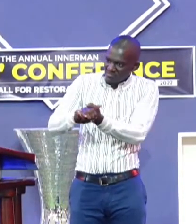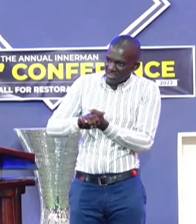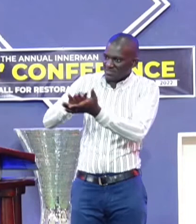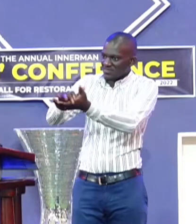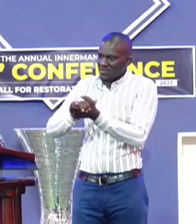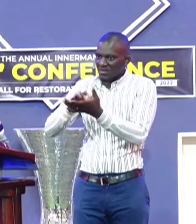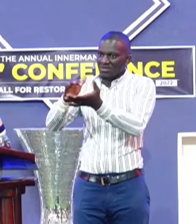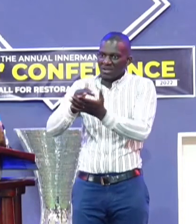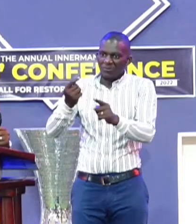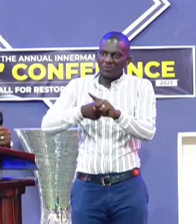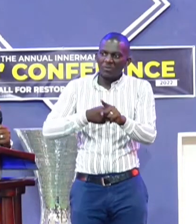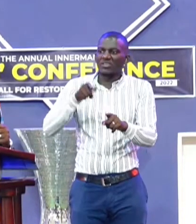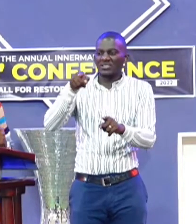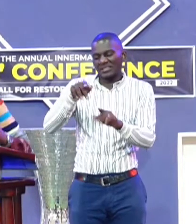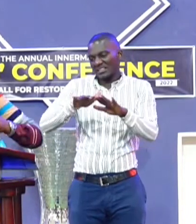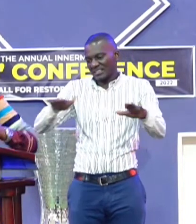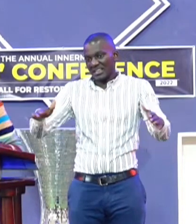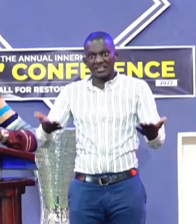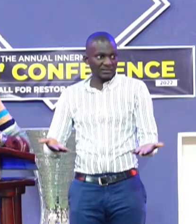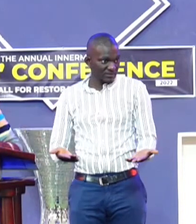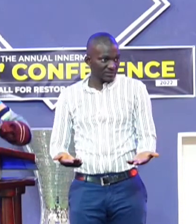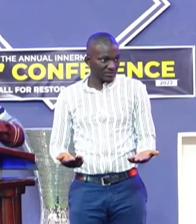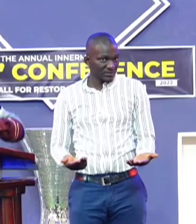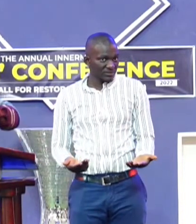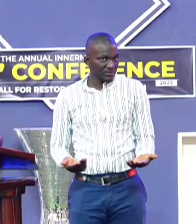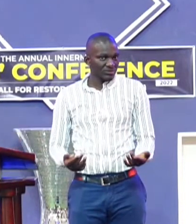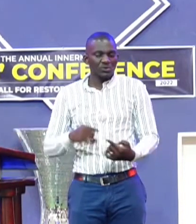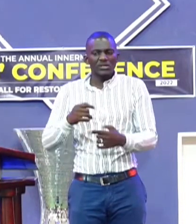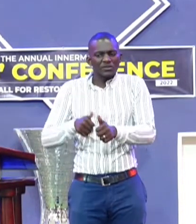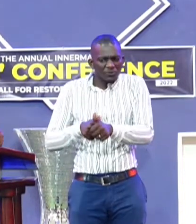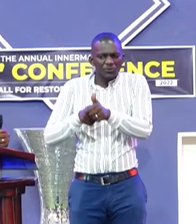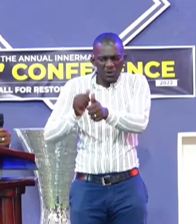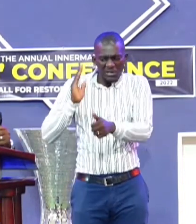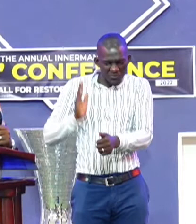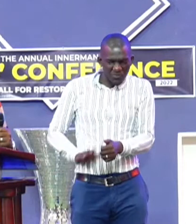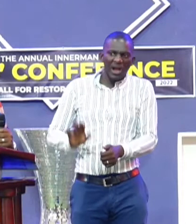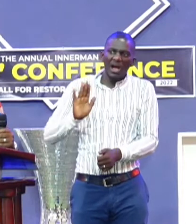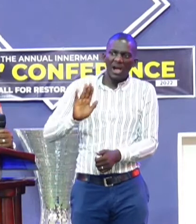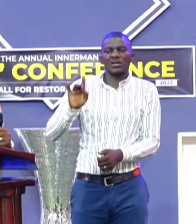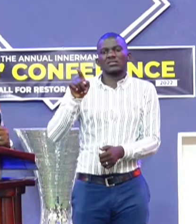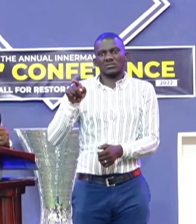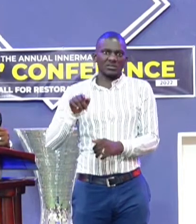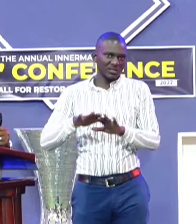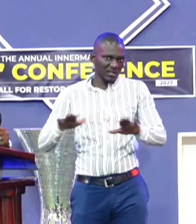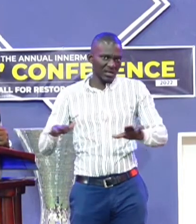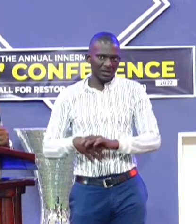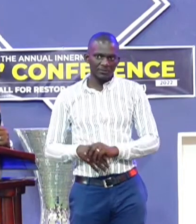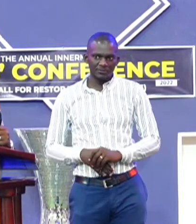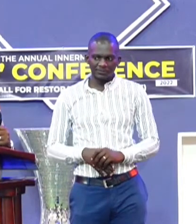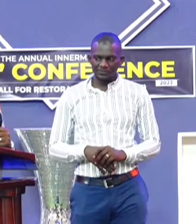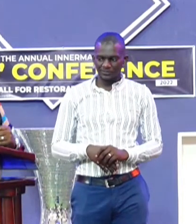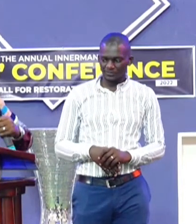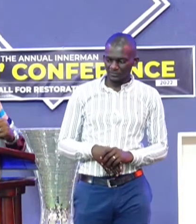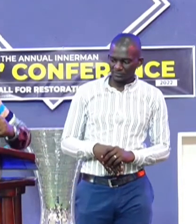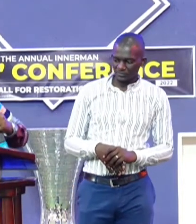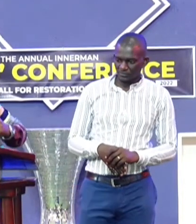And they married Moabite women. They began to behave in the way that the